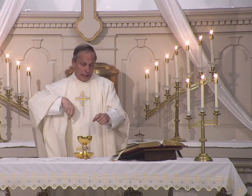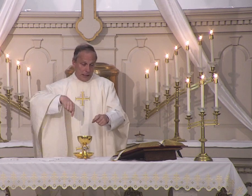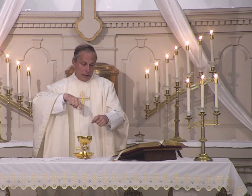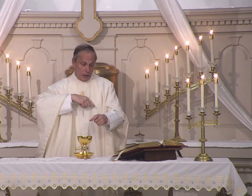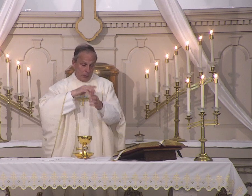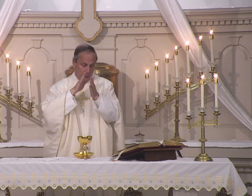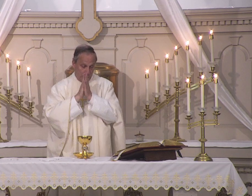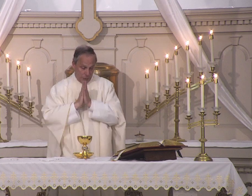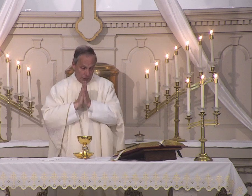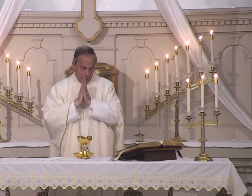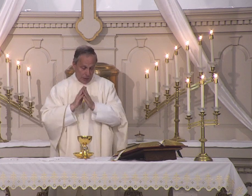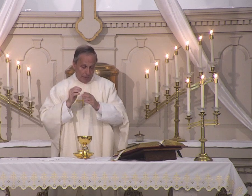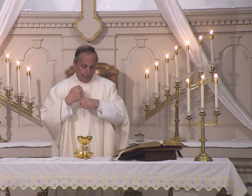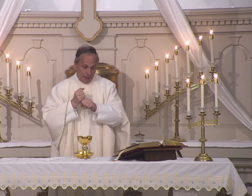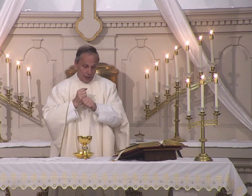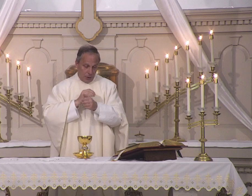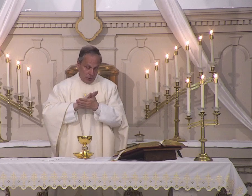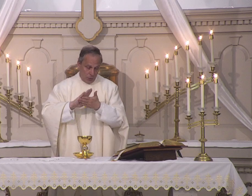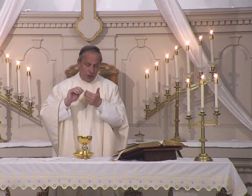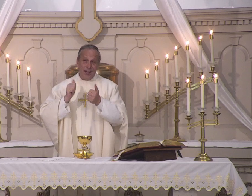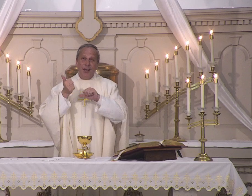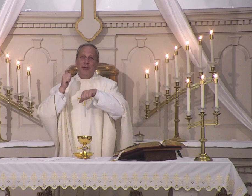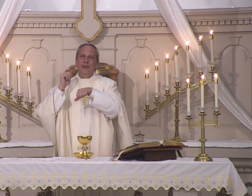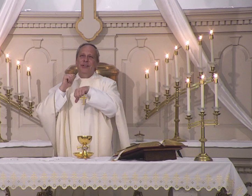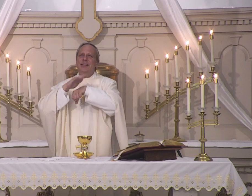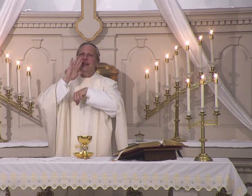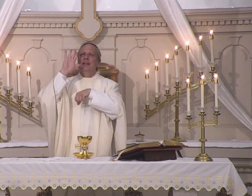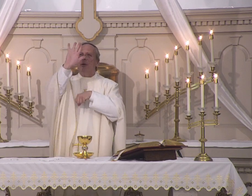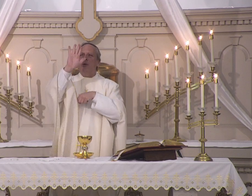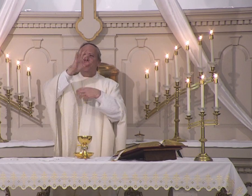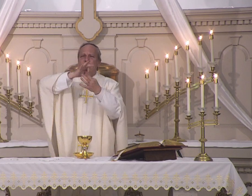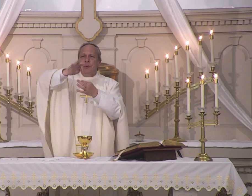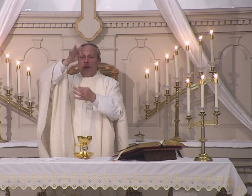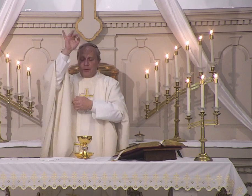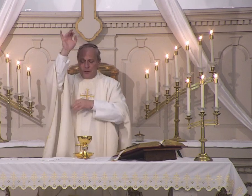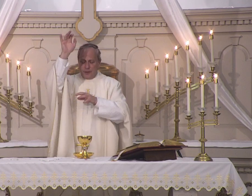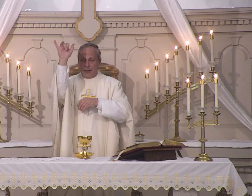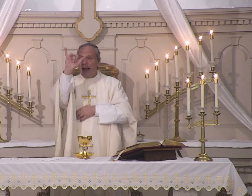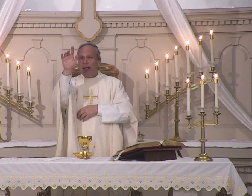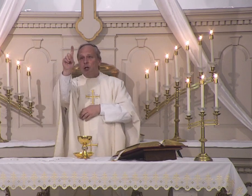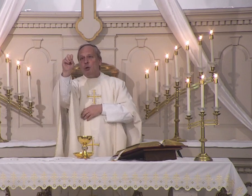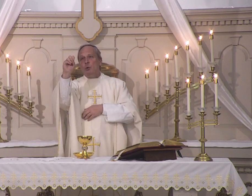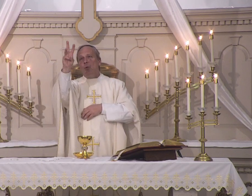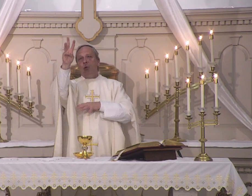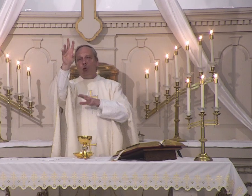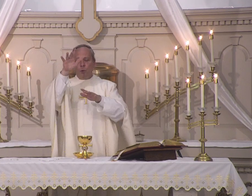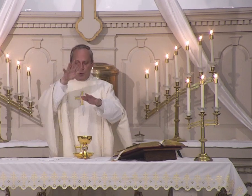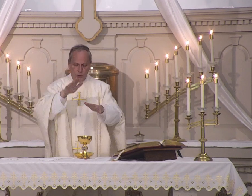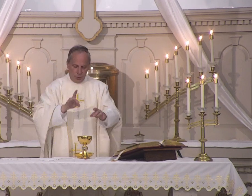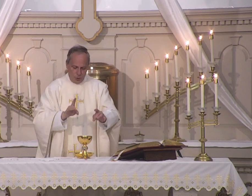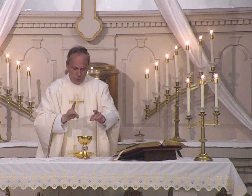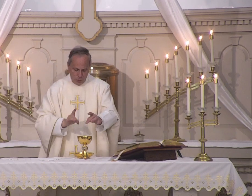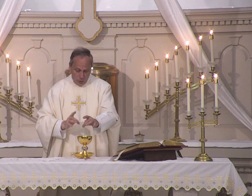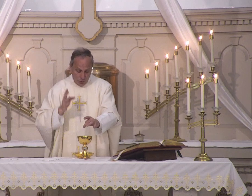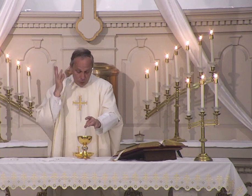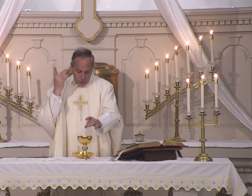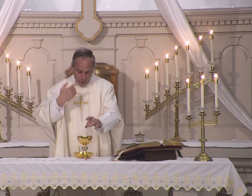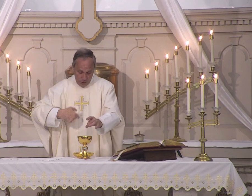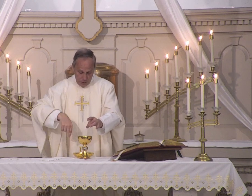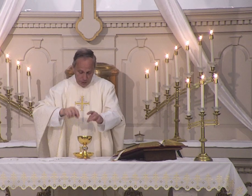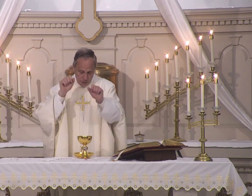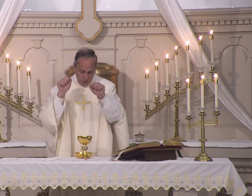Make holy, therefore, these gifts, we pray, by sending down your Spirit upon them like the